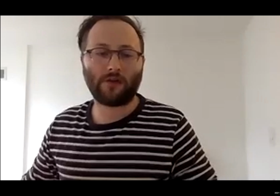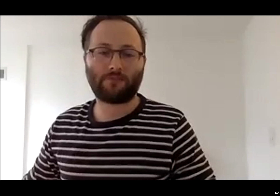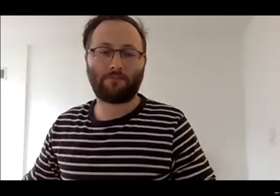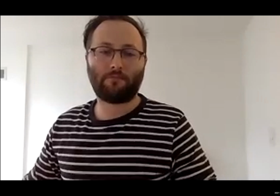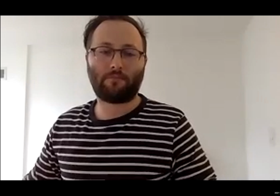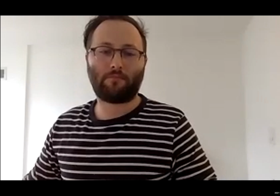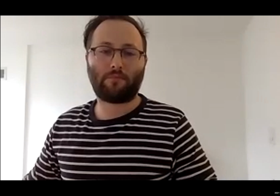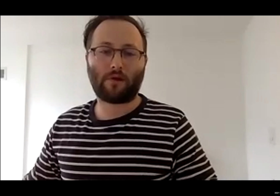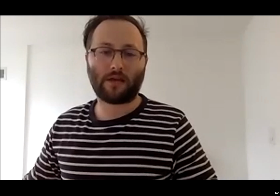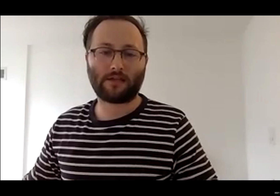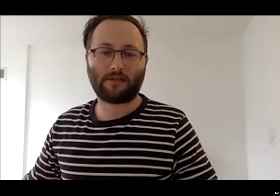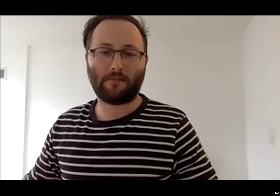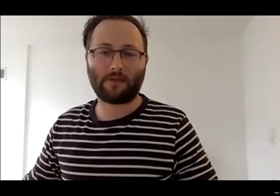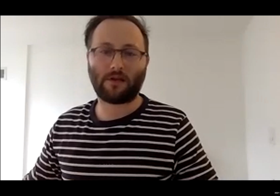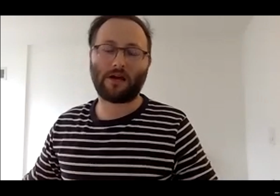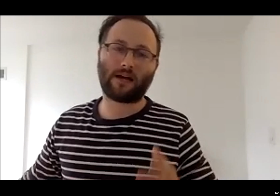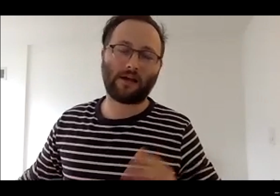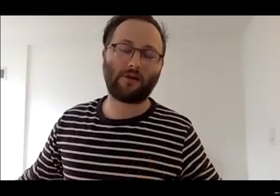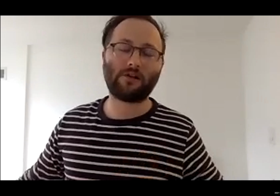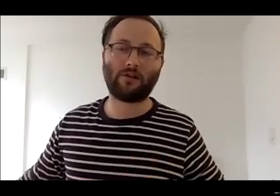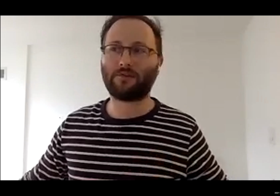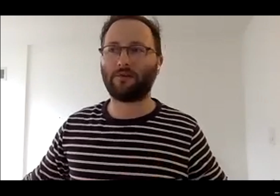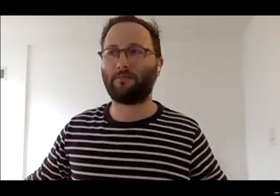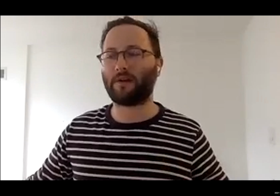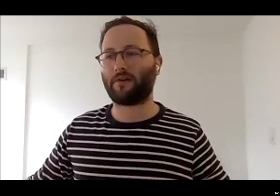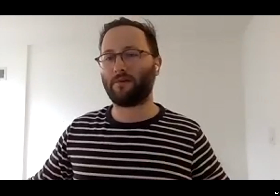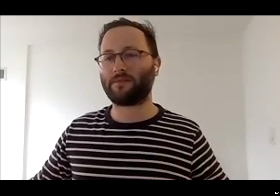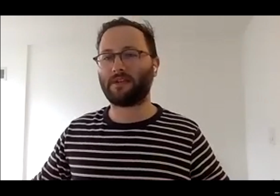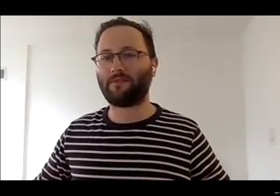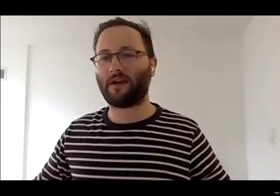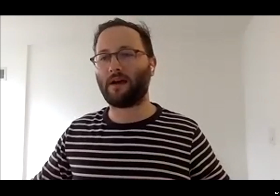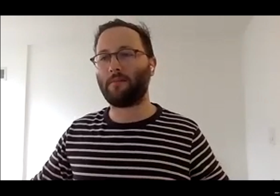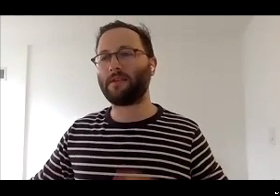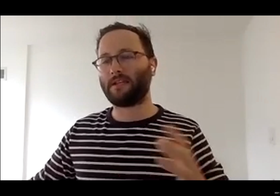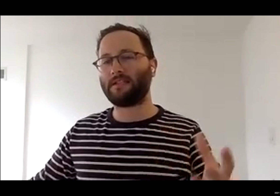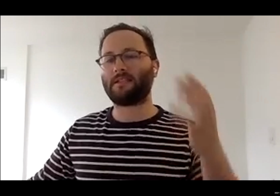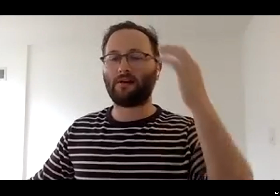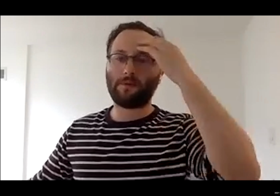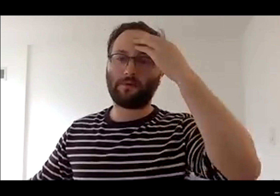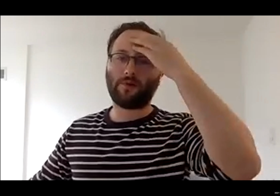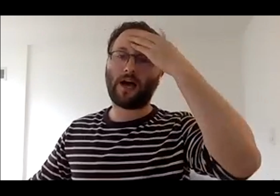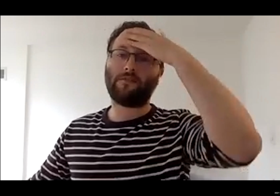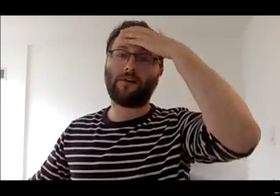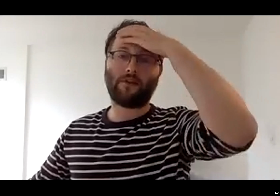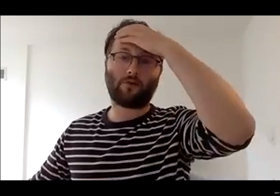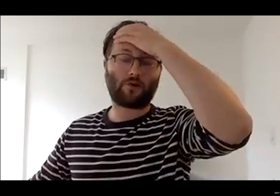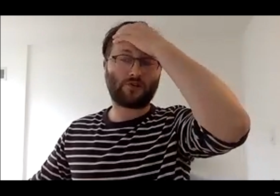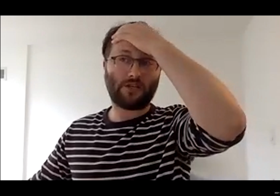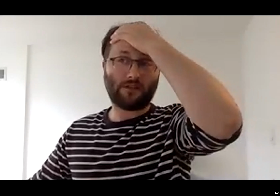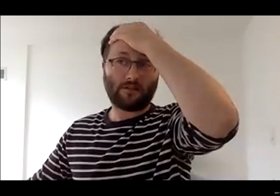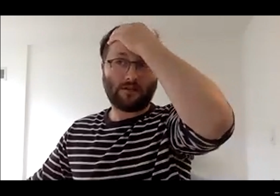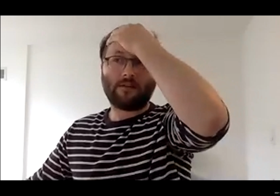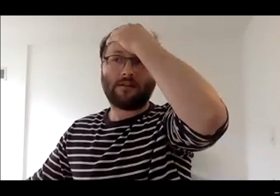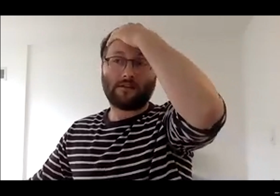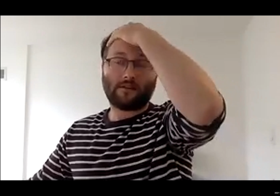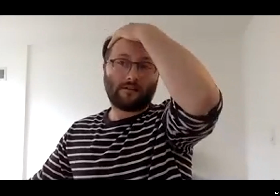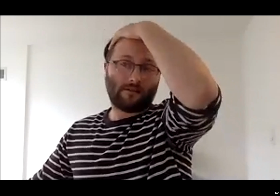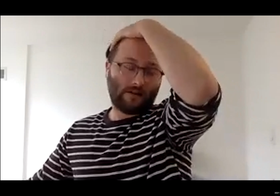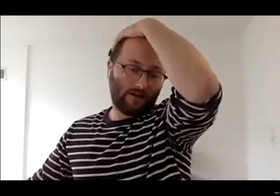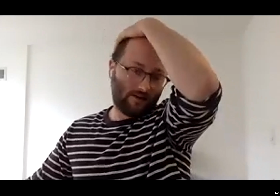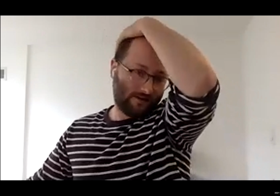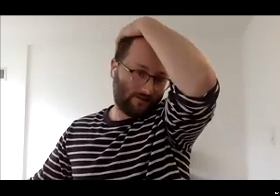yeah, I'll just broadcast a message. I already closed the breakout rooms because I basically need to tell people how to find their worksheet.